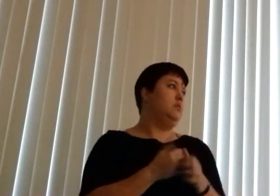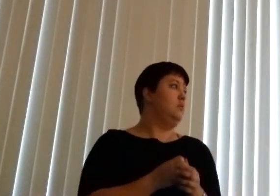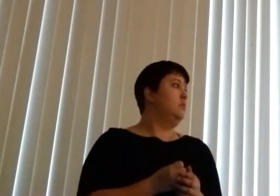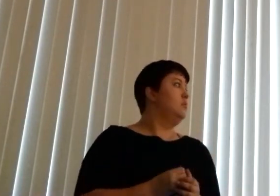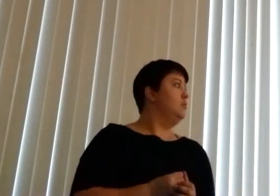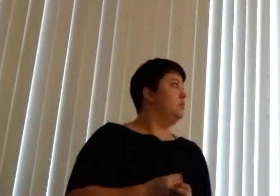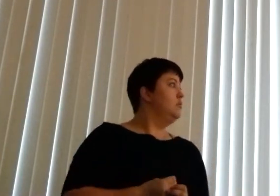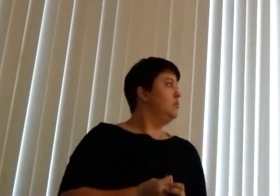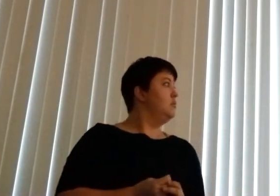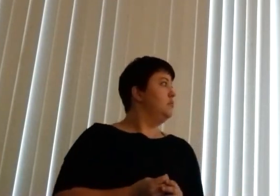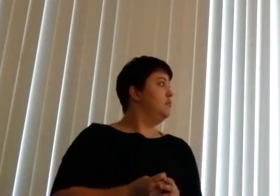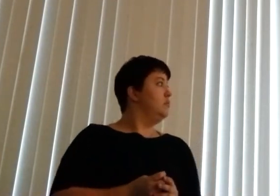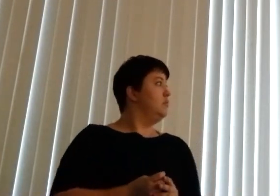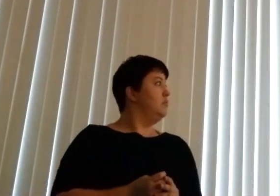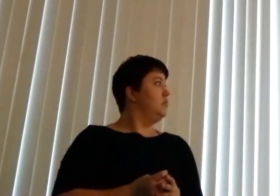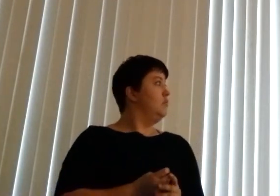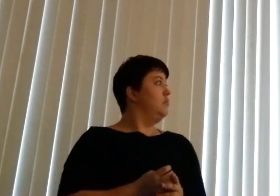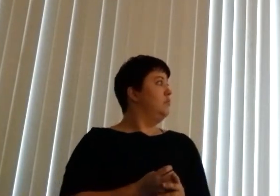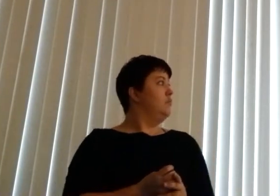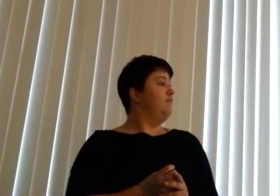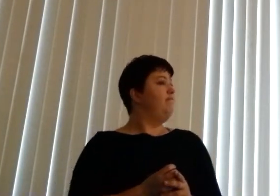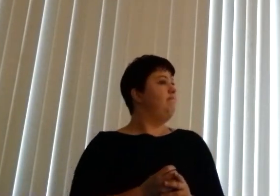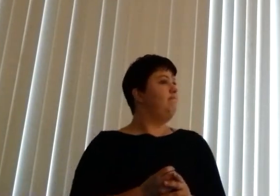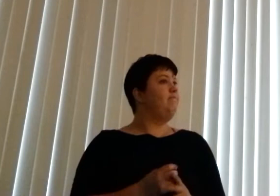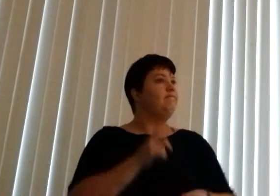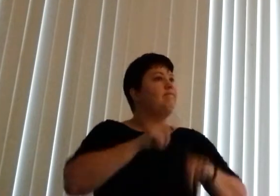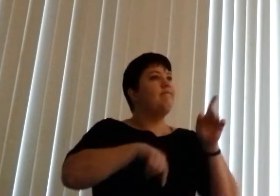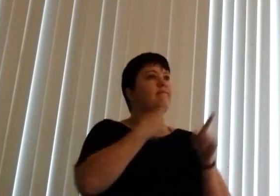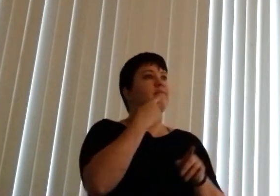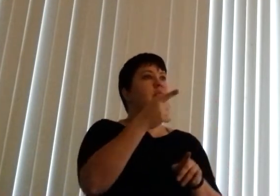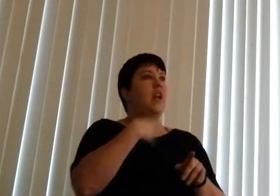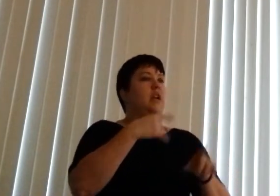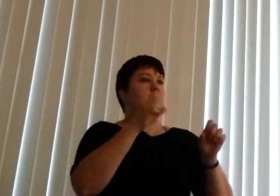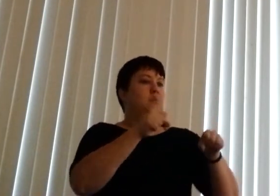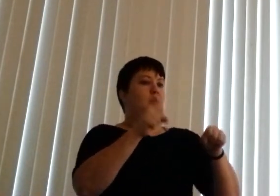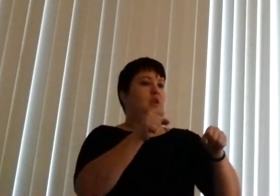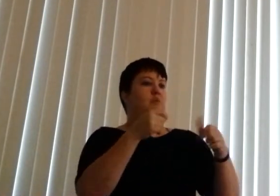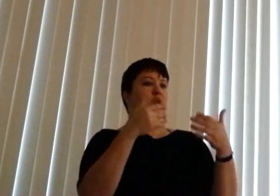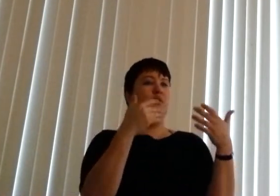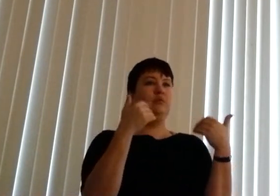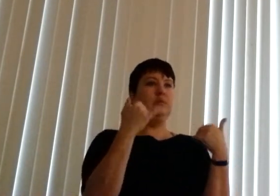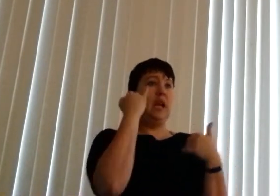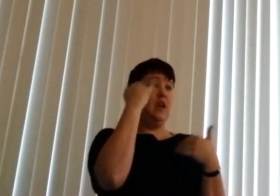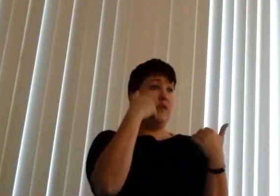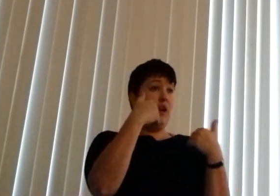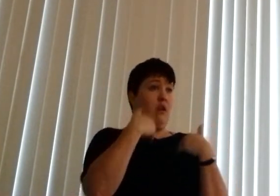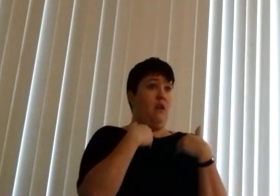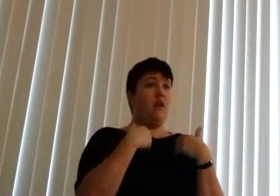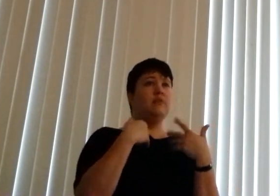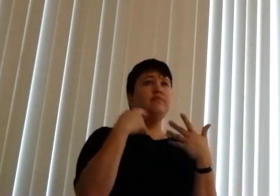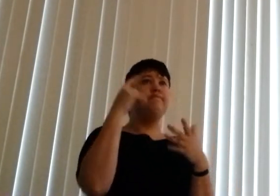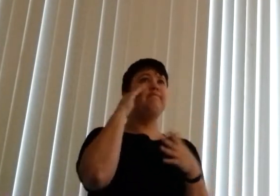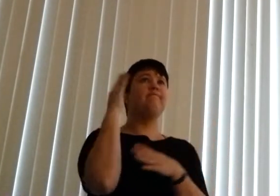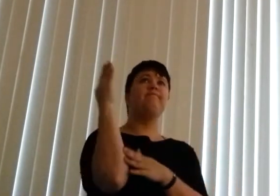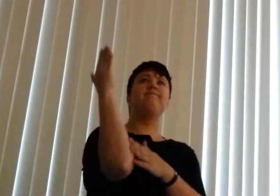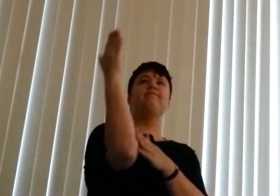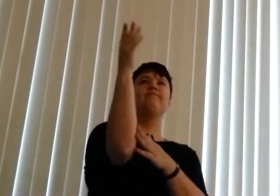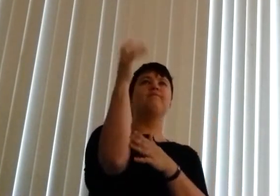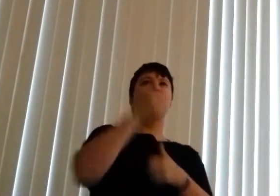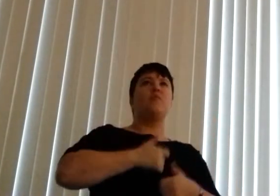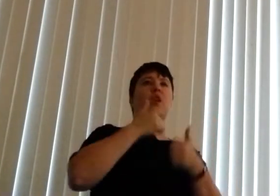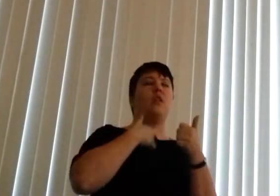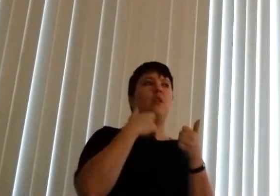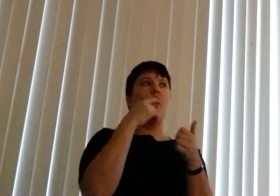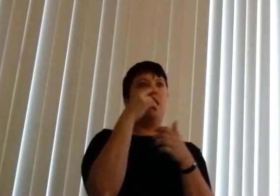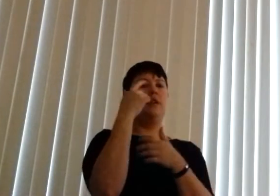I don't think it's plausible to say that I can have my future lifespan for a longer or shorter duration. If my future lifespan